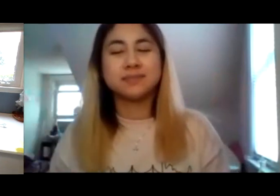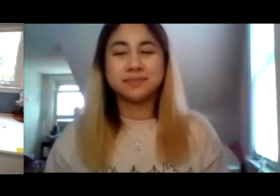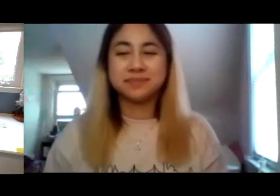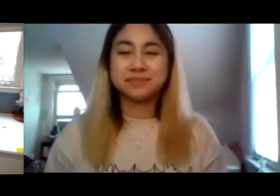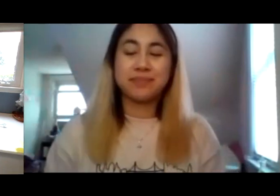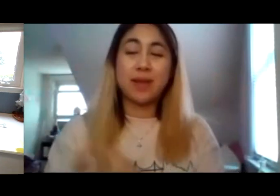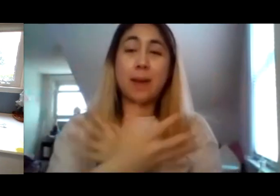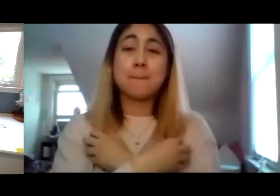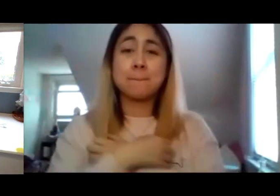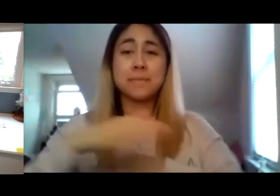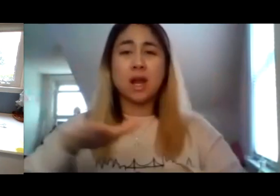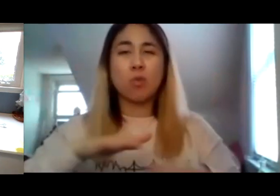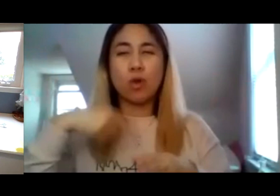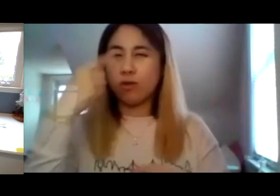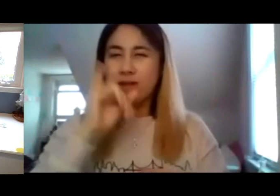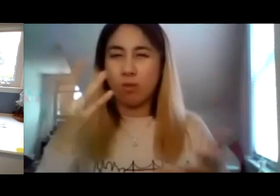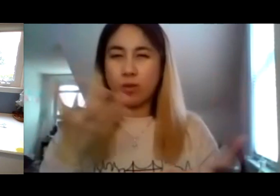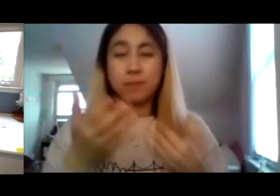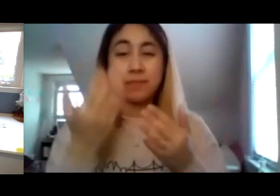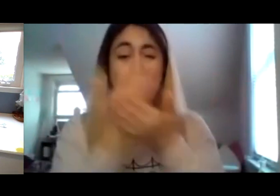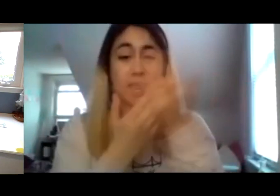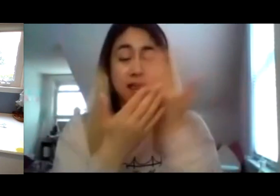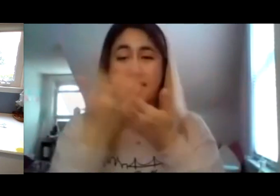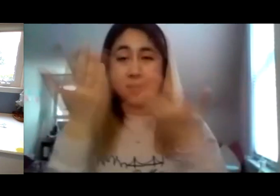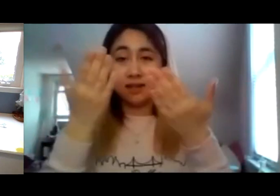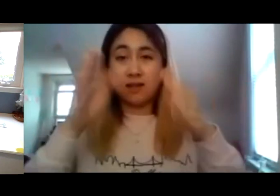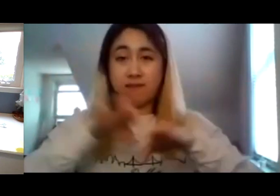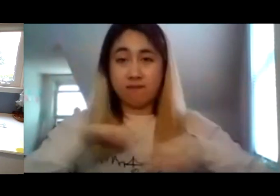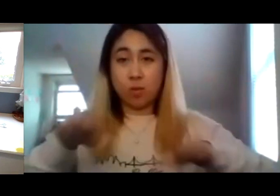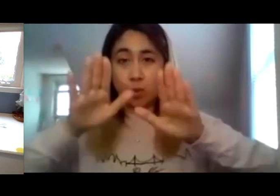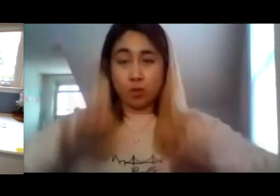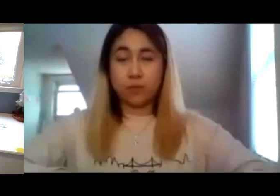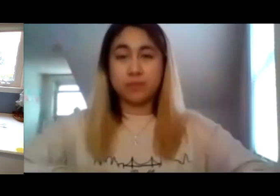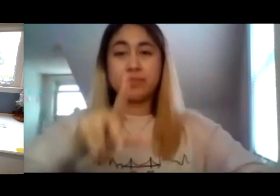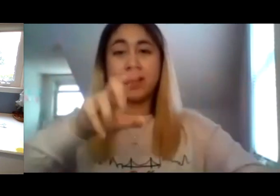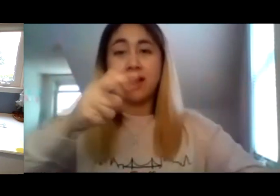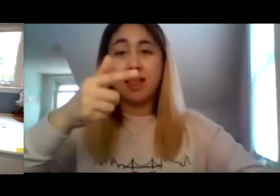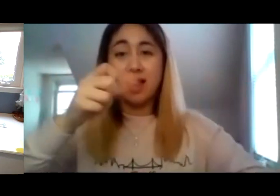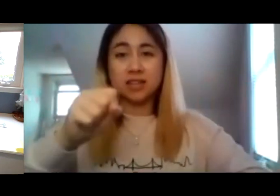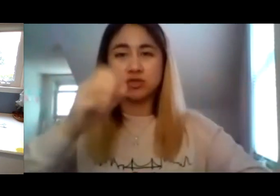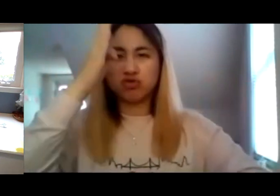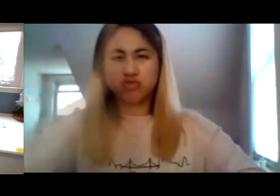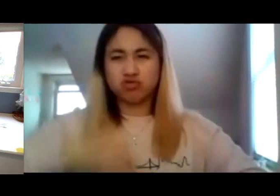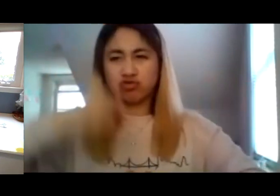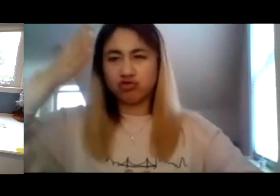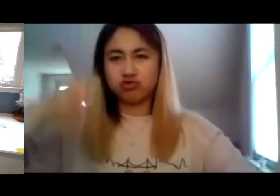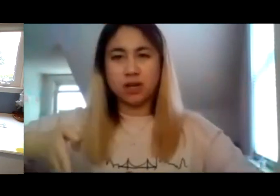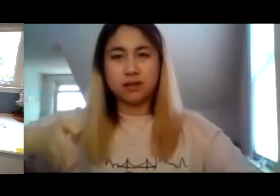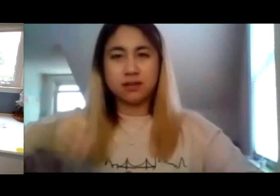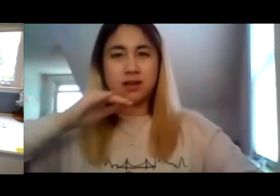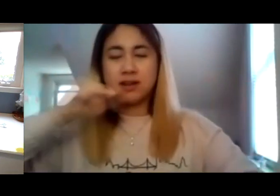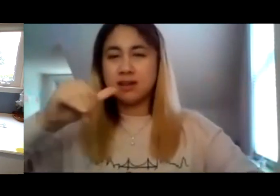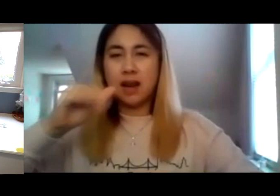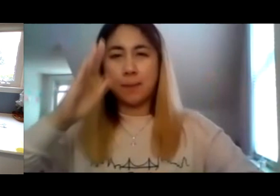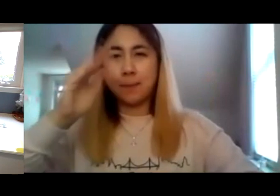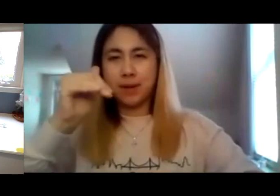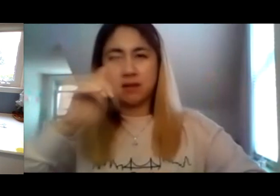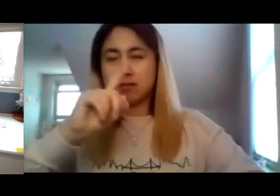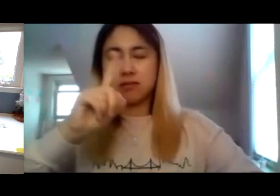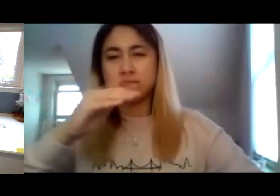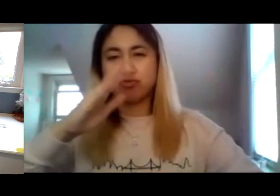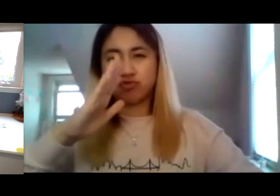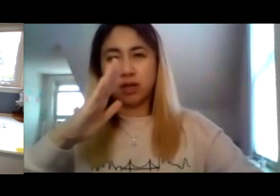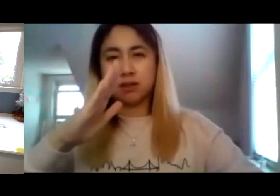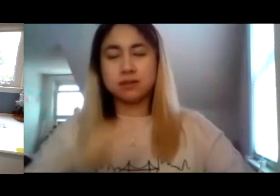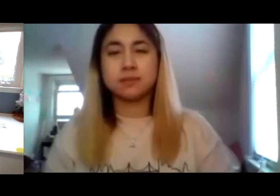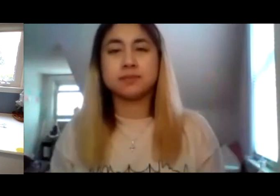get our hands down. Our legs are straight. Our bear walk. We